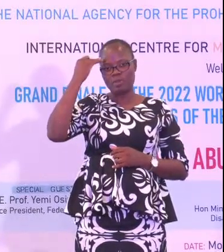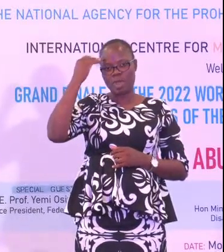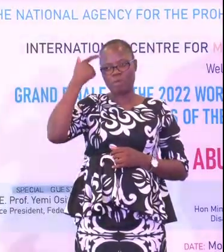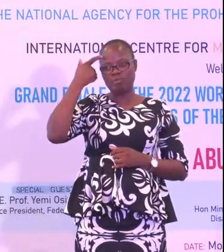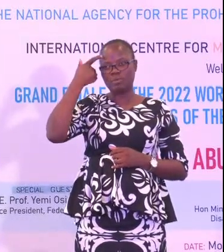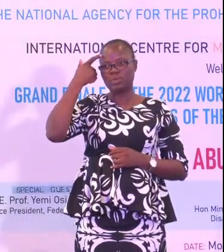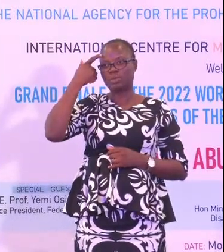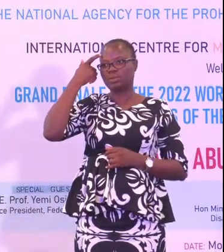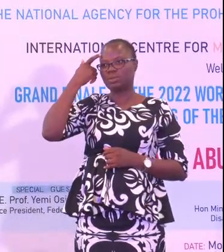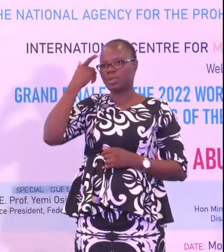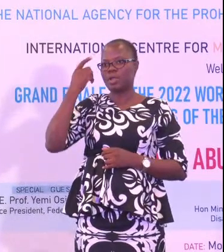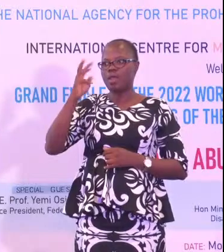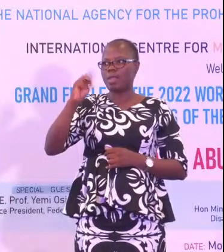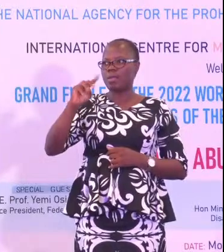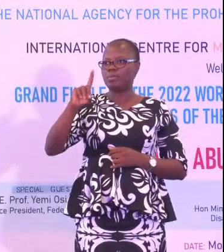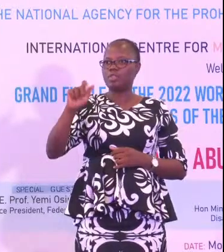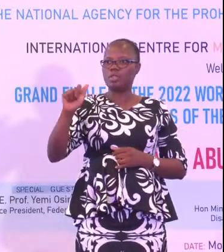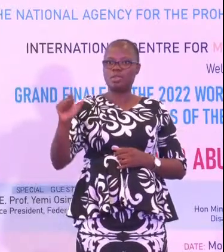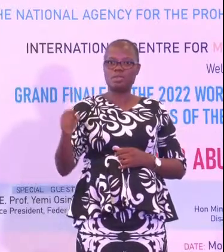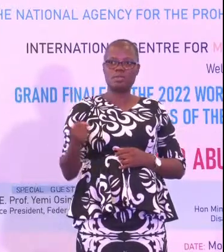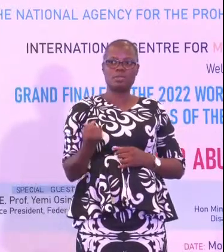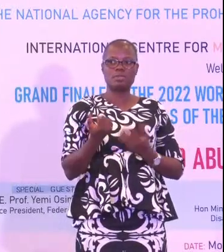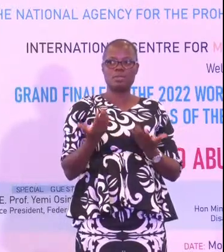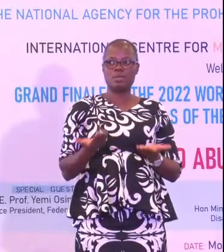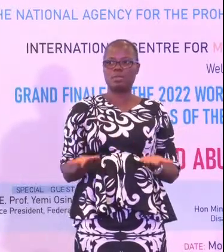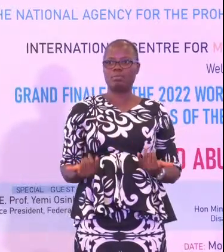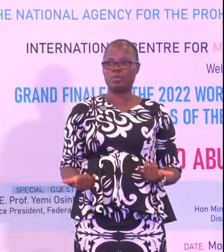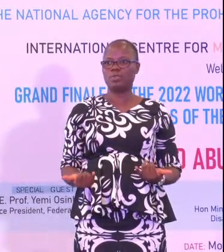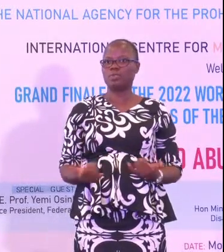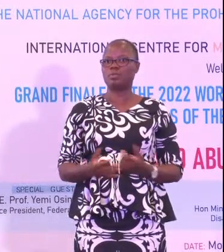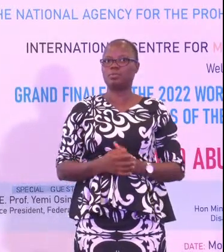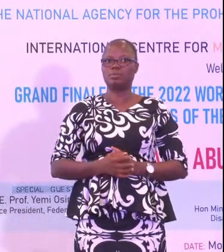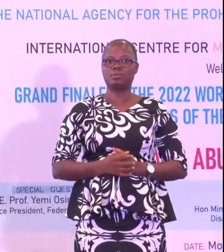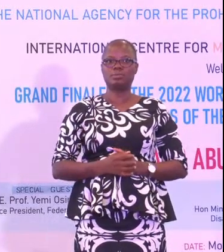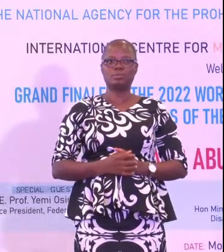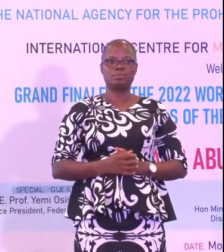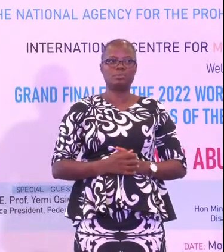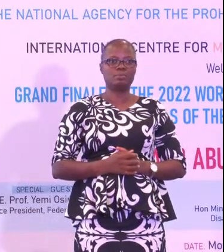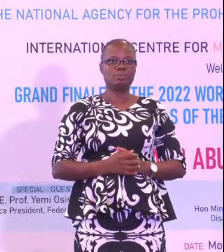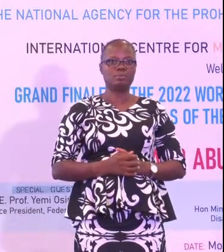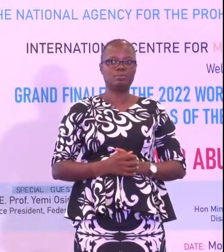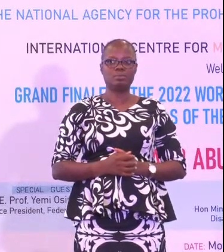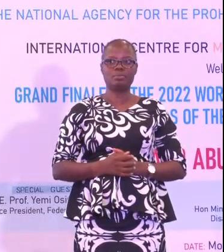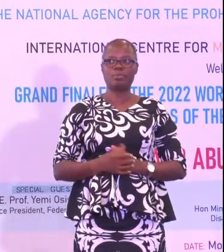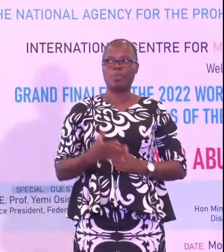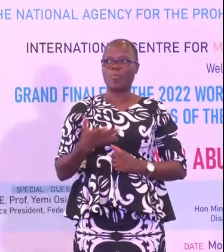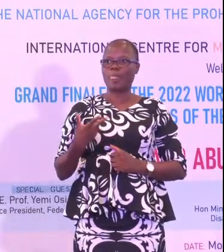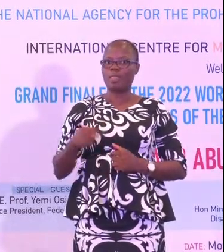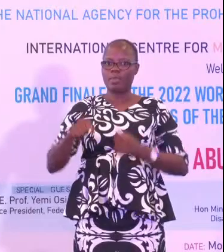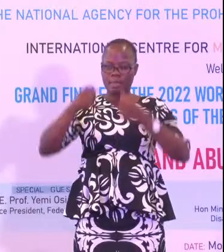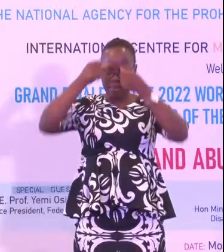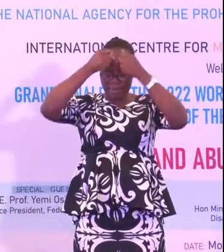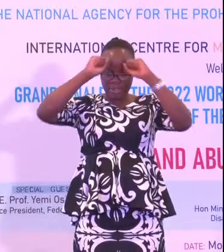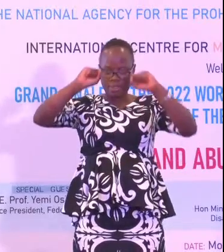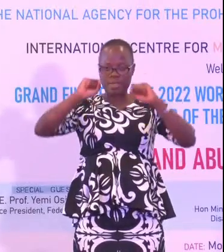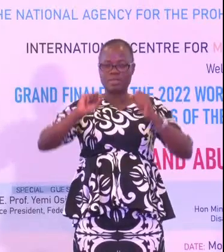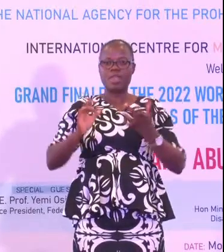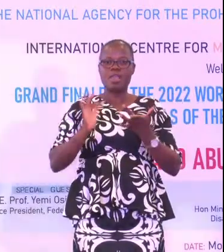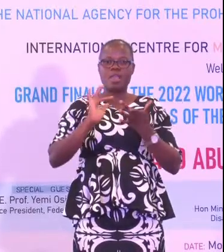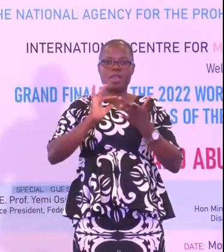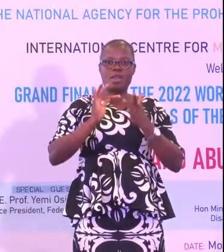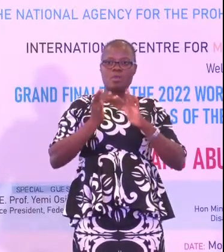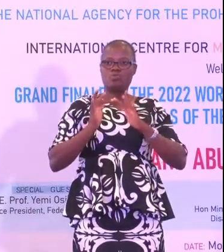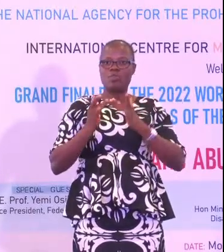government MDAs here present, the President Network Against Child